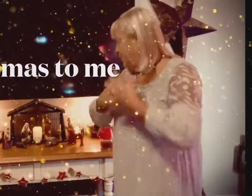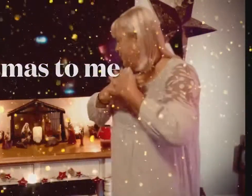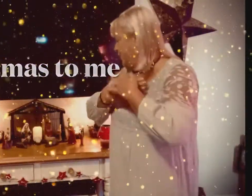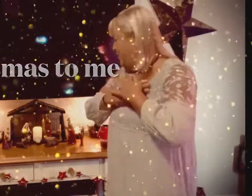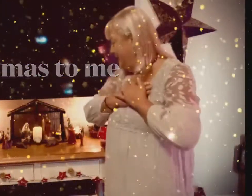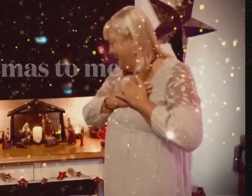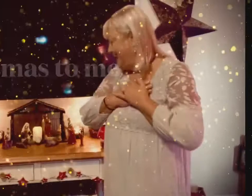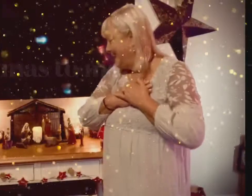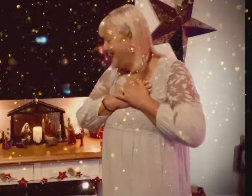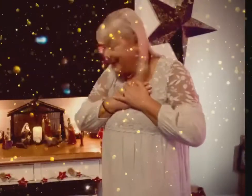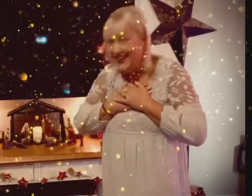me.